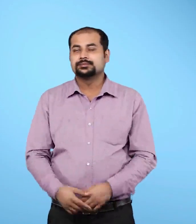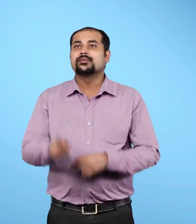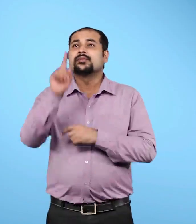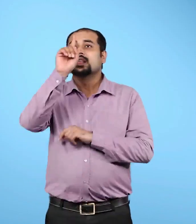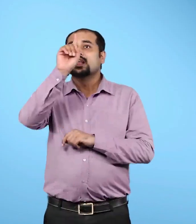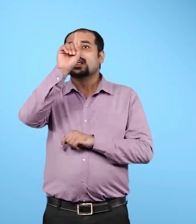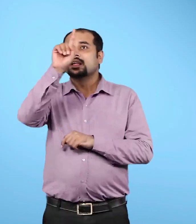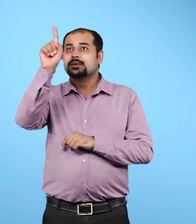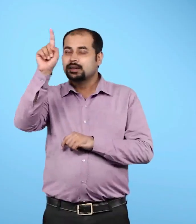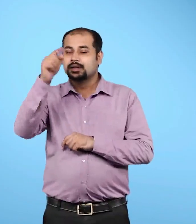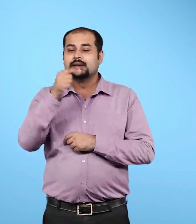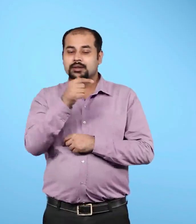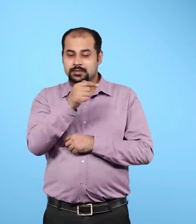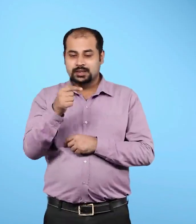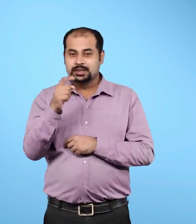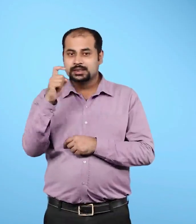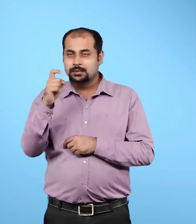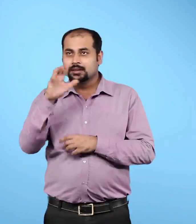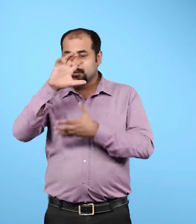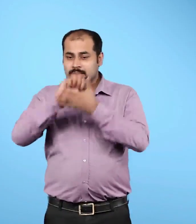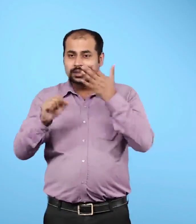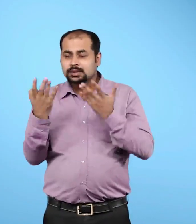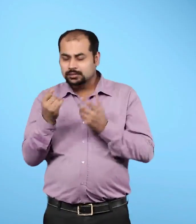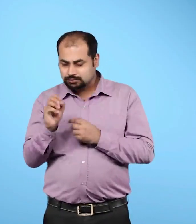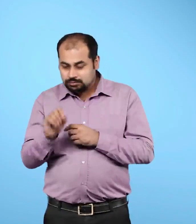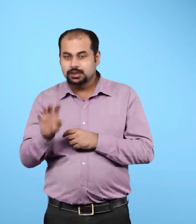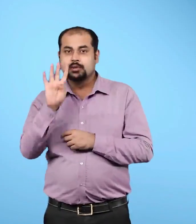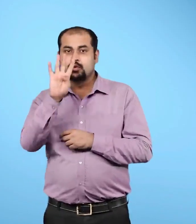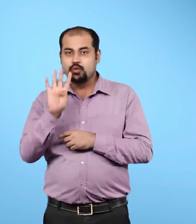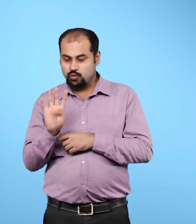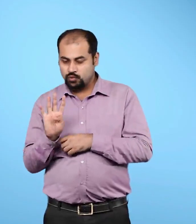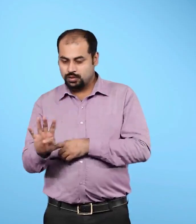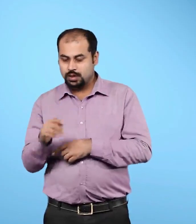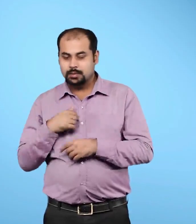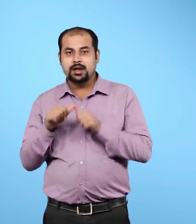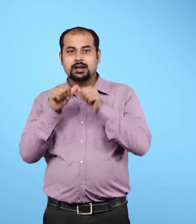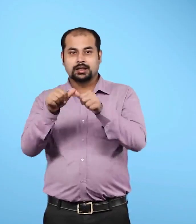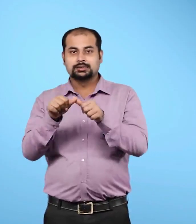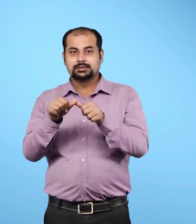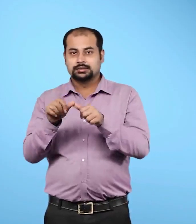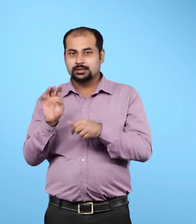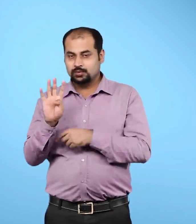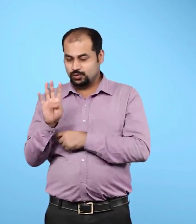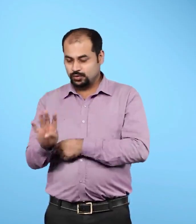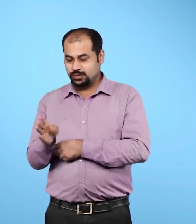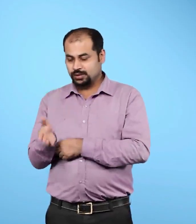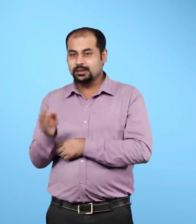Cat 2 is writing with pencil in the bead box of the table and is saying, "Yes, I